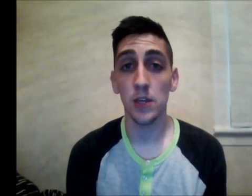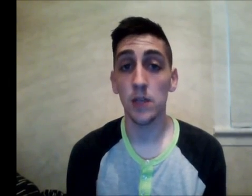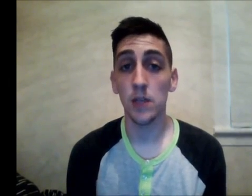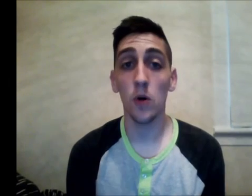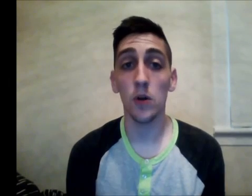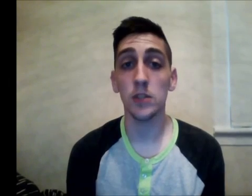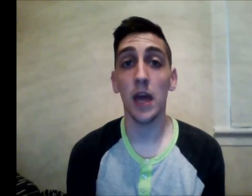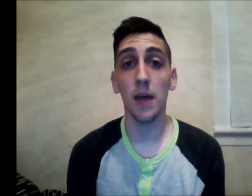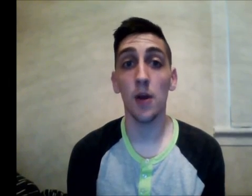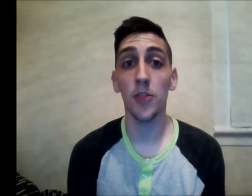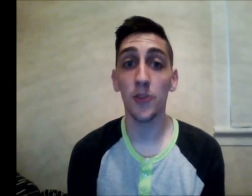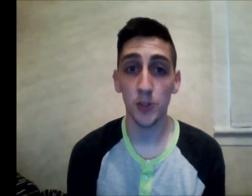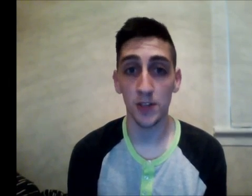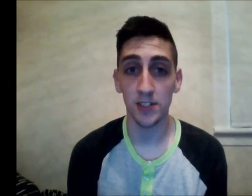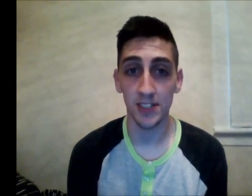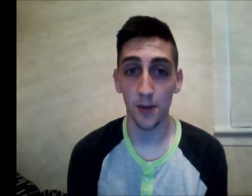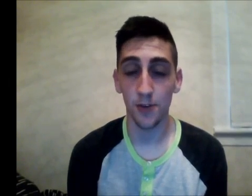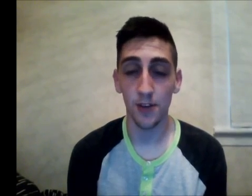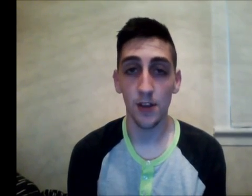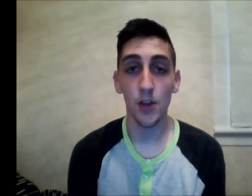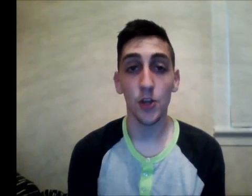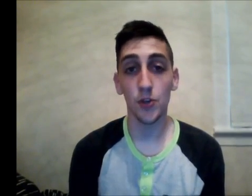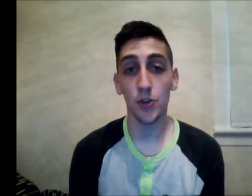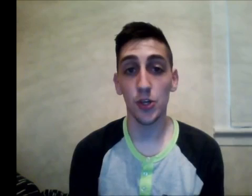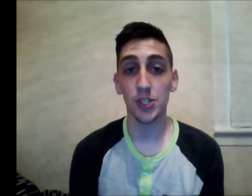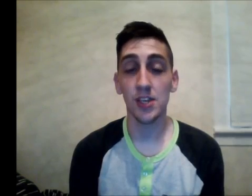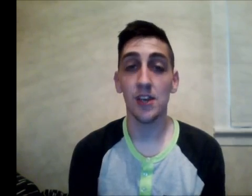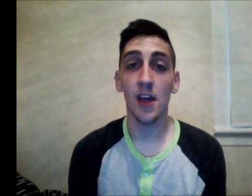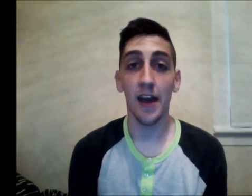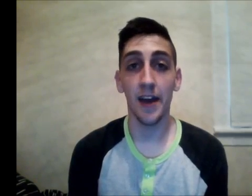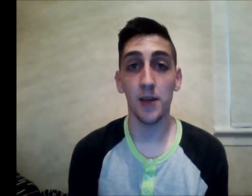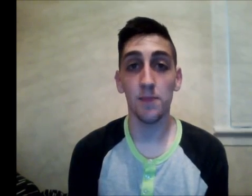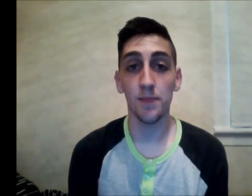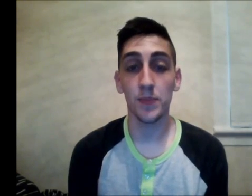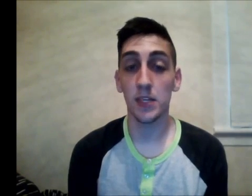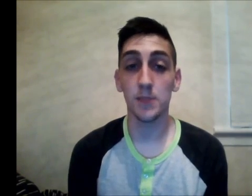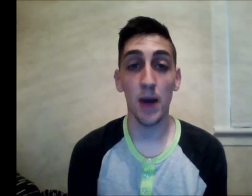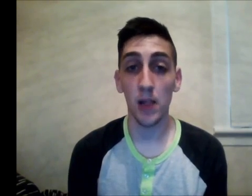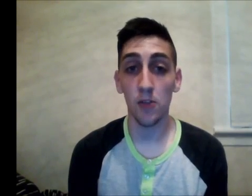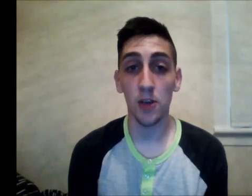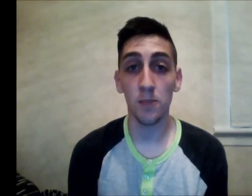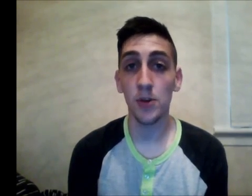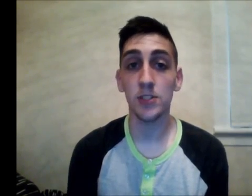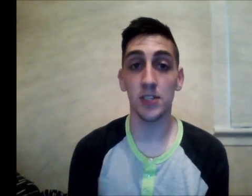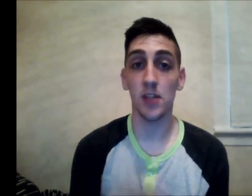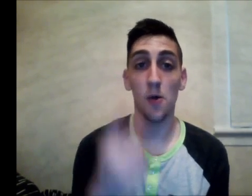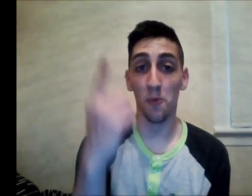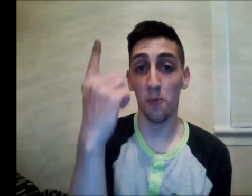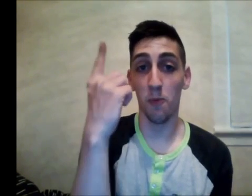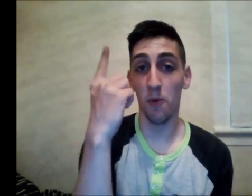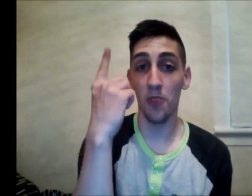you've got 3 choices now. You could spell out the numbers as